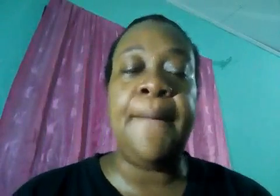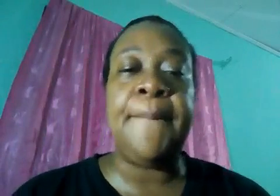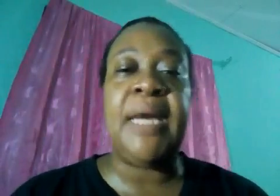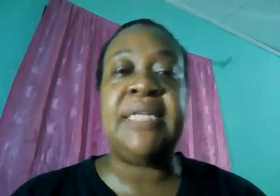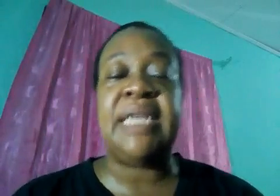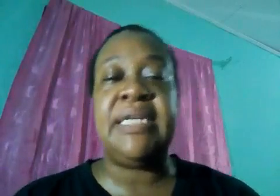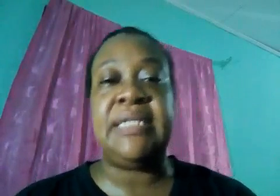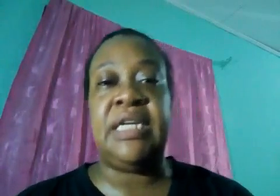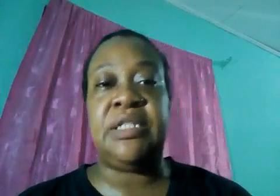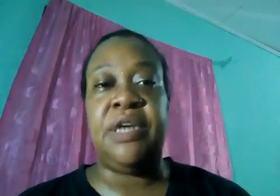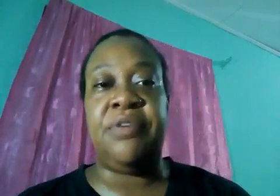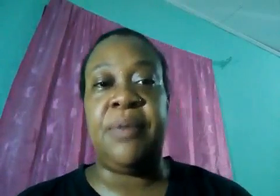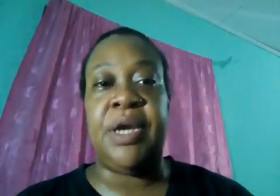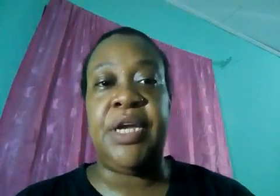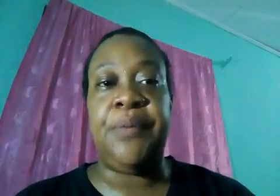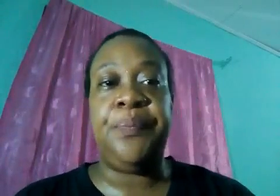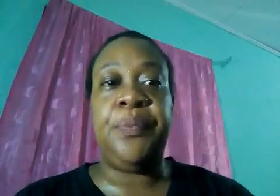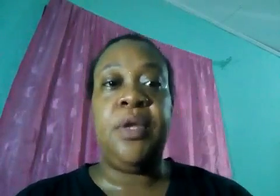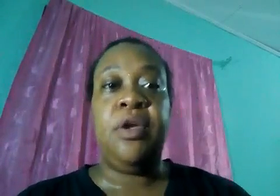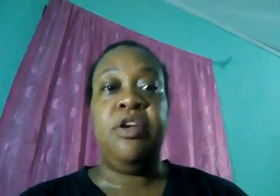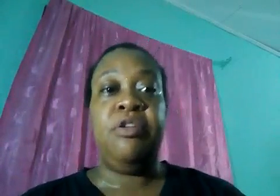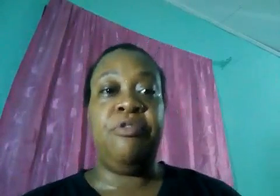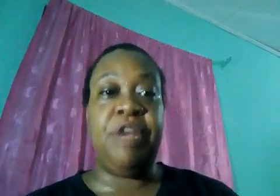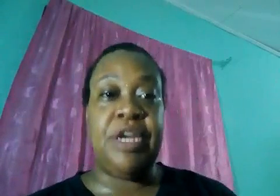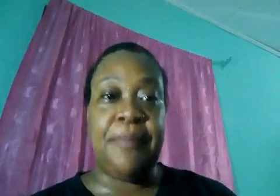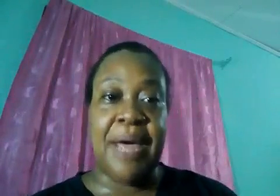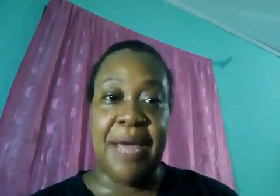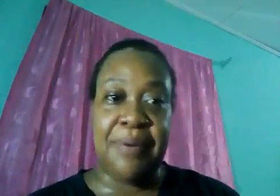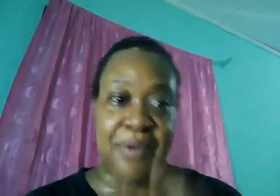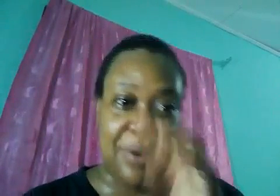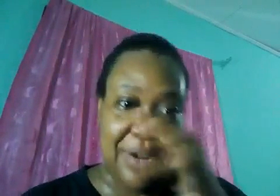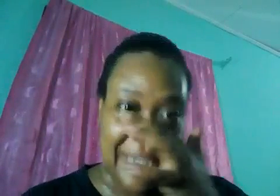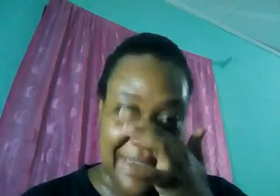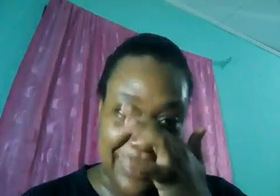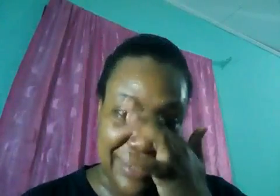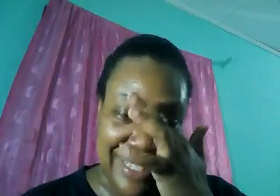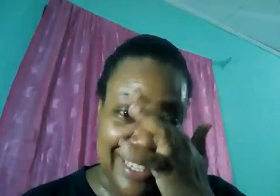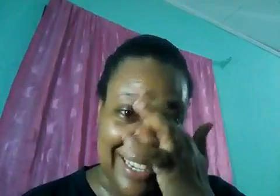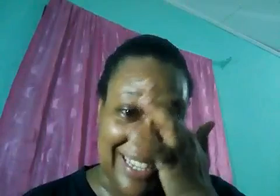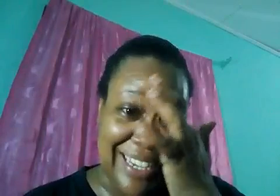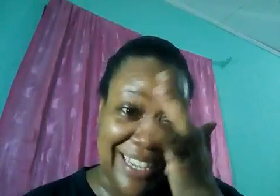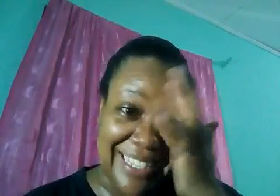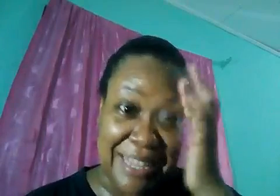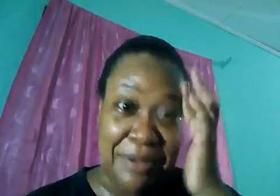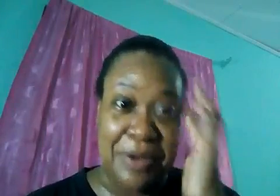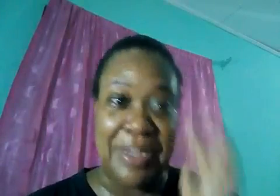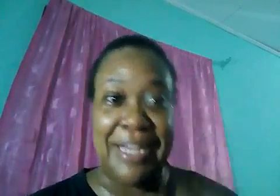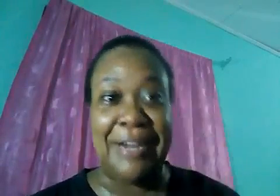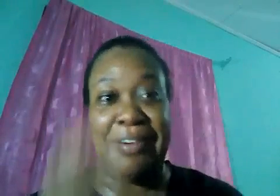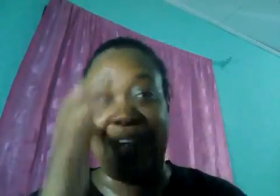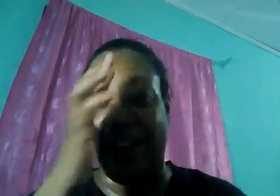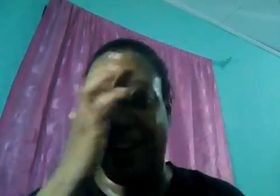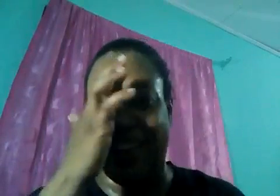say to everybody, read your Bible. Oh Lord, I'm sweating. Next time I'm gonna get a rag.